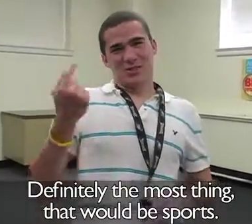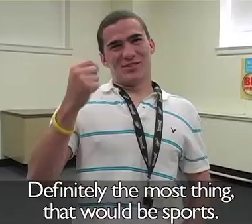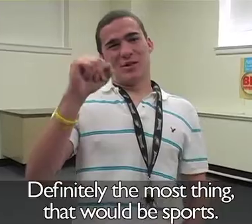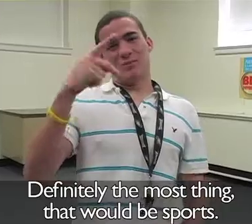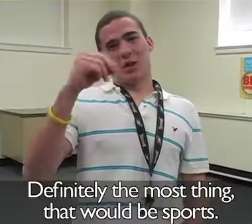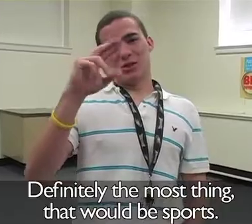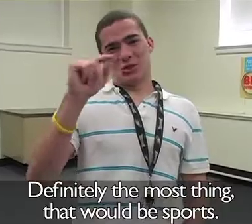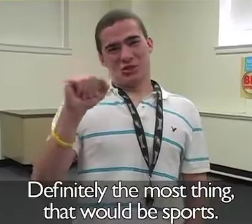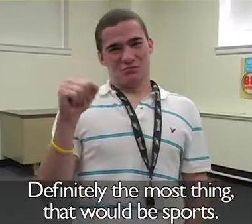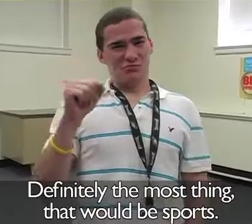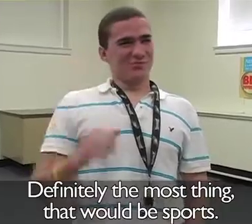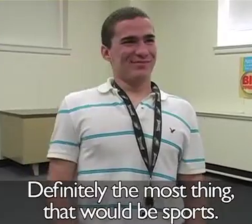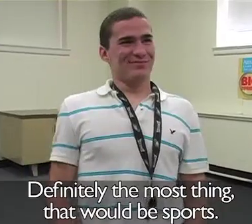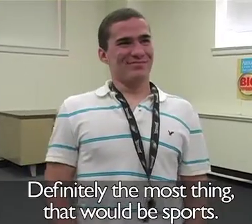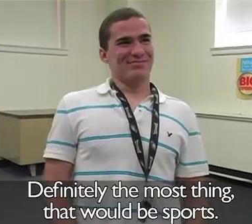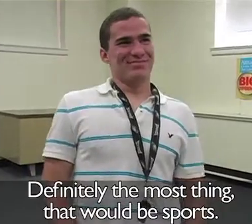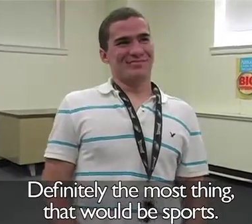Definitely the most thing, I would be sports.